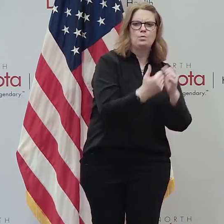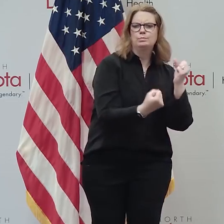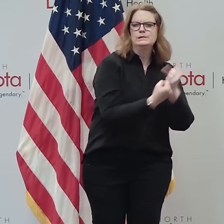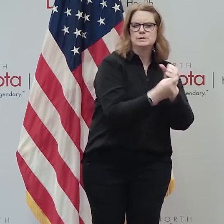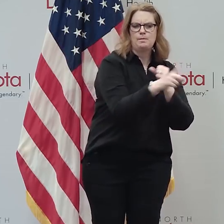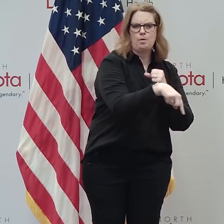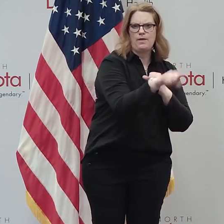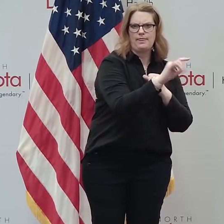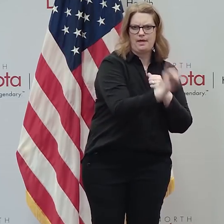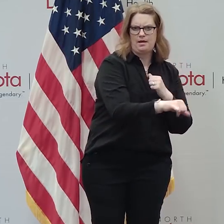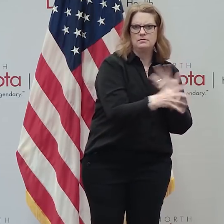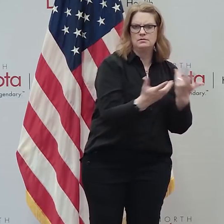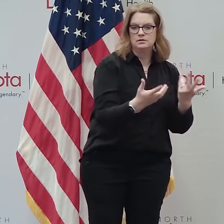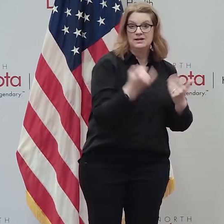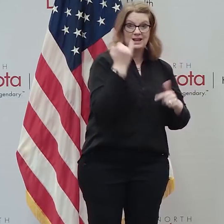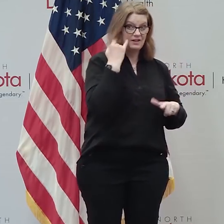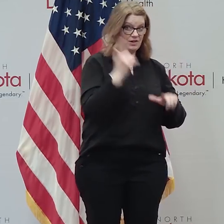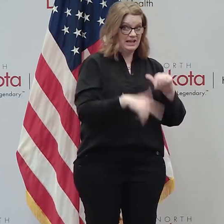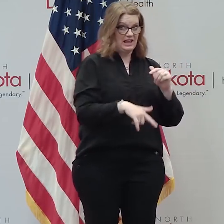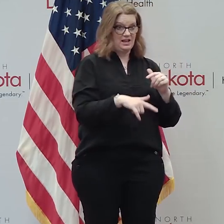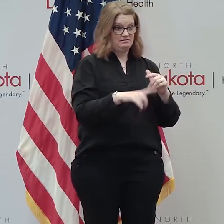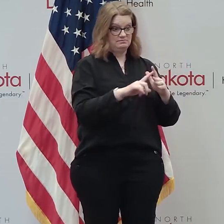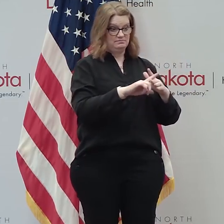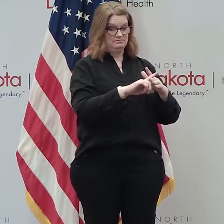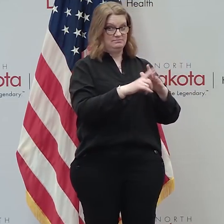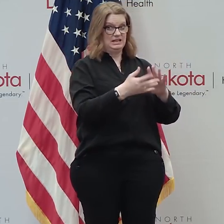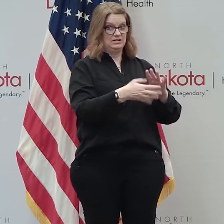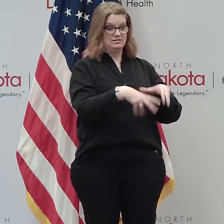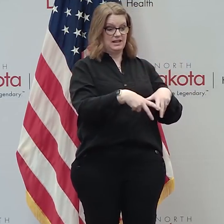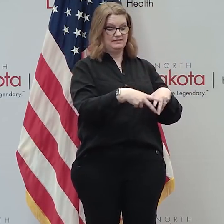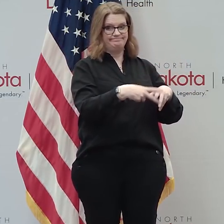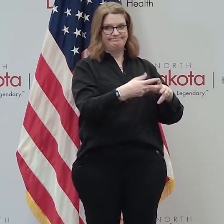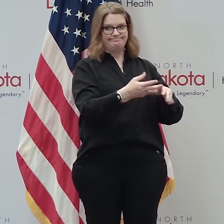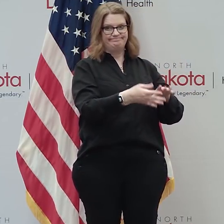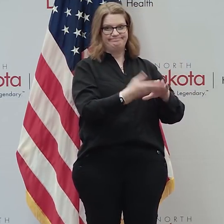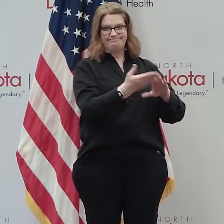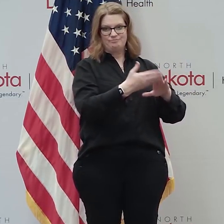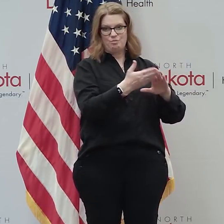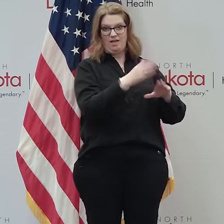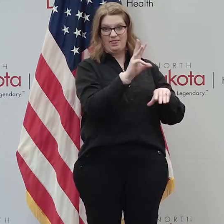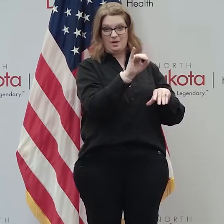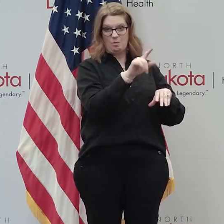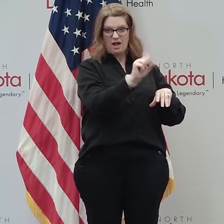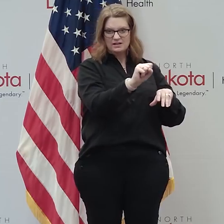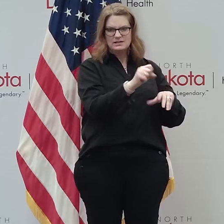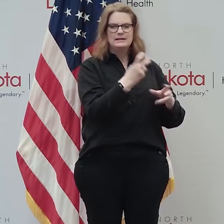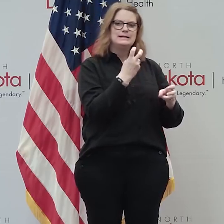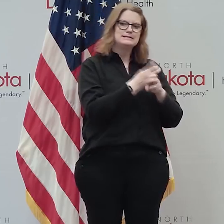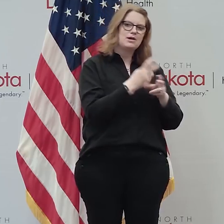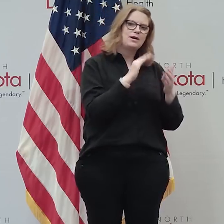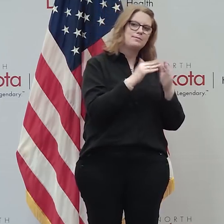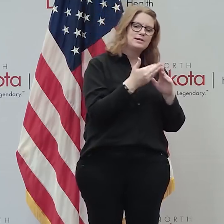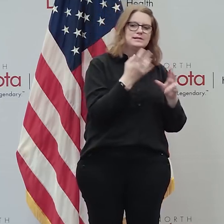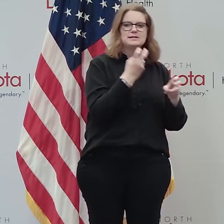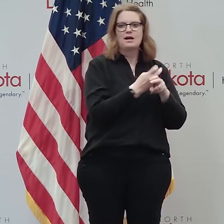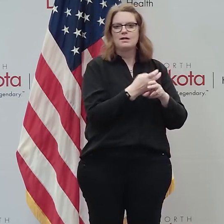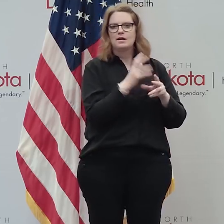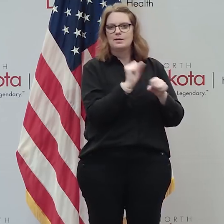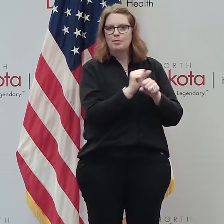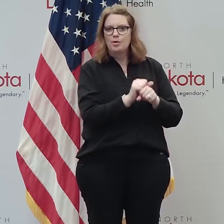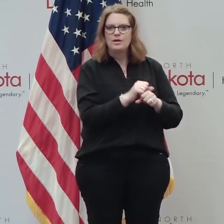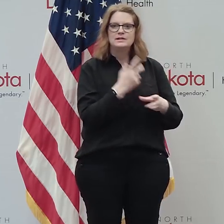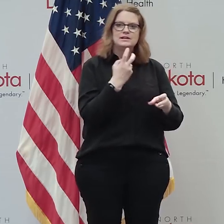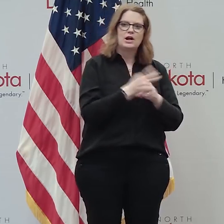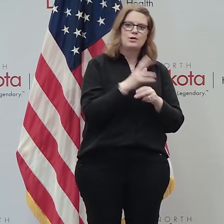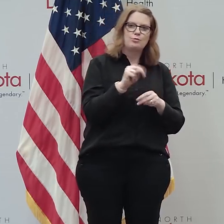if we don't have the ability to turn the wells back on, that's really hard. It's hard on our communities, hard on employment, hard on companies, hard on North Dakota